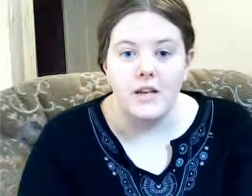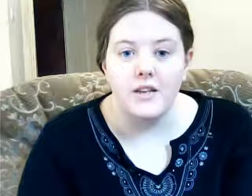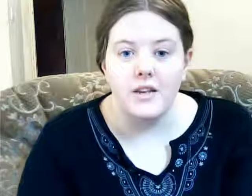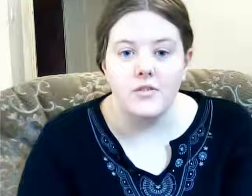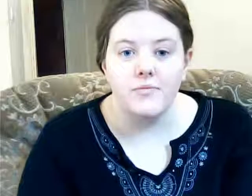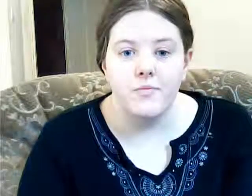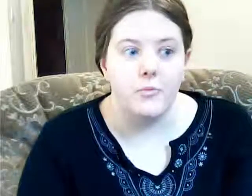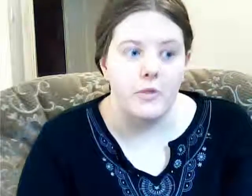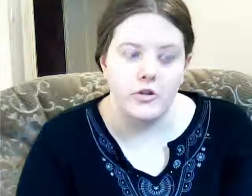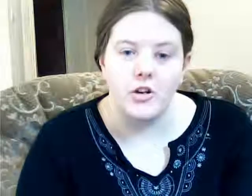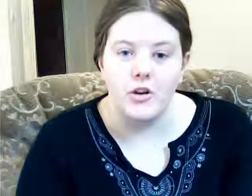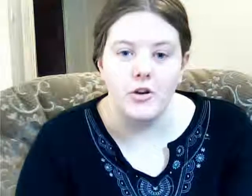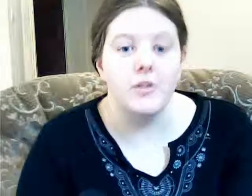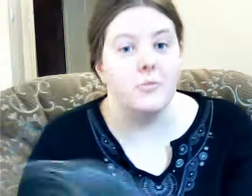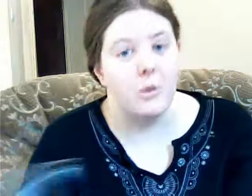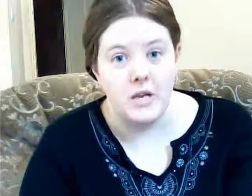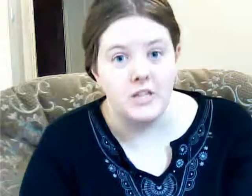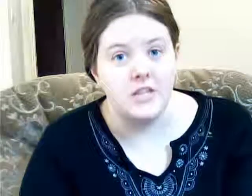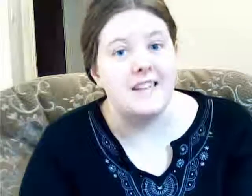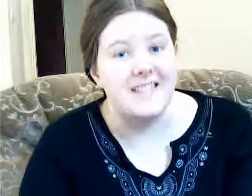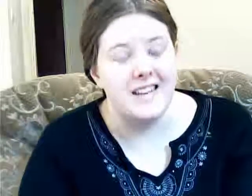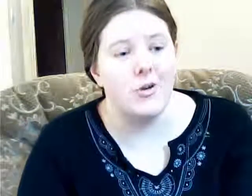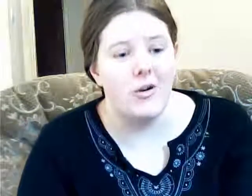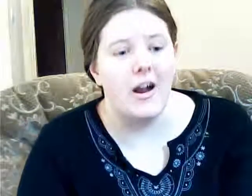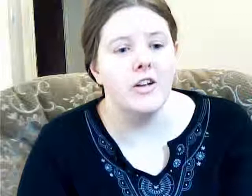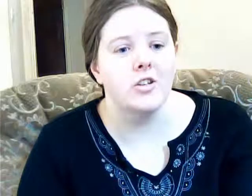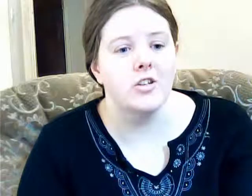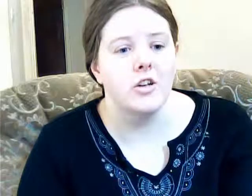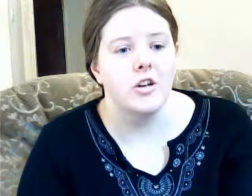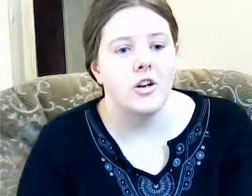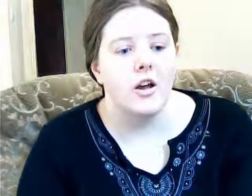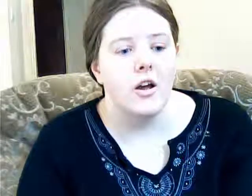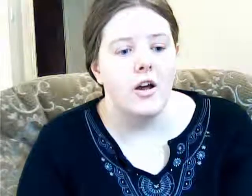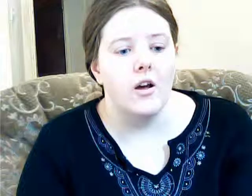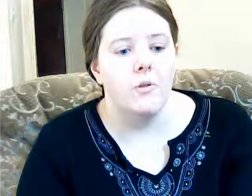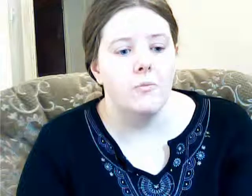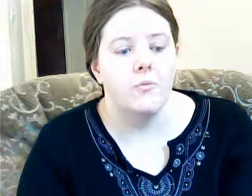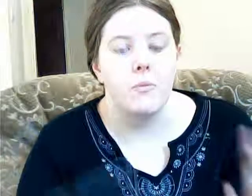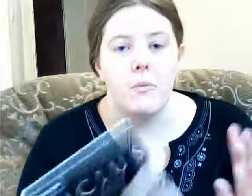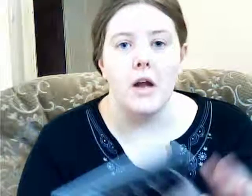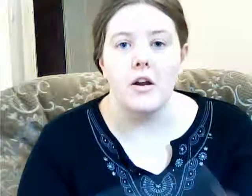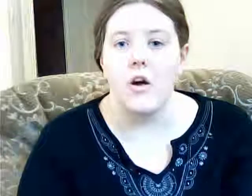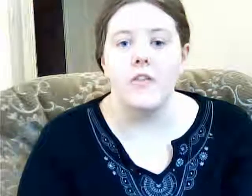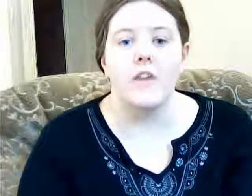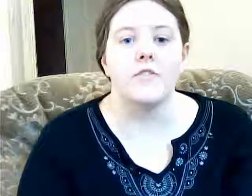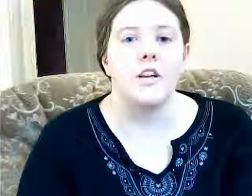it as as as i could as my pc did crash um and i found it